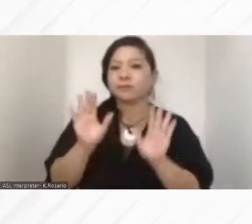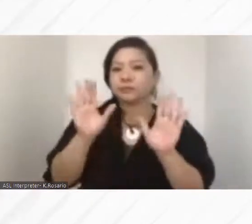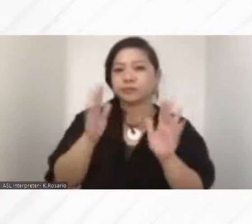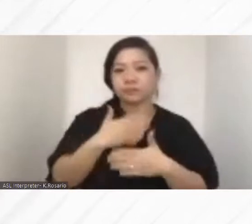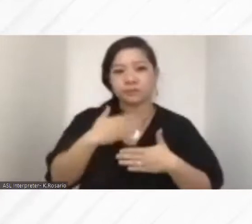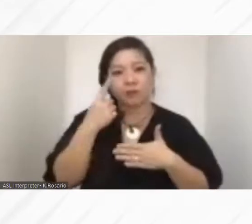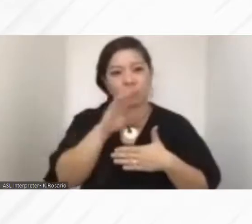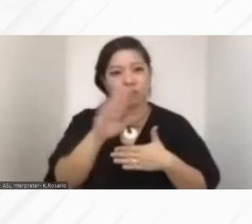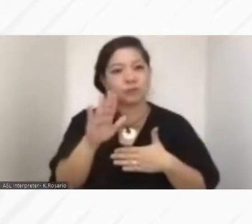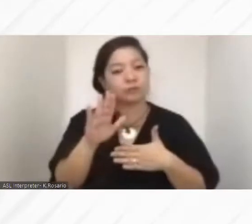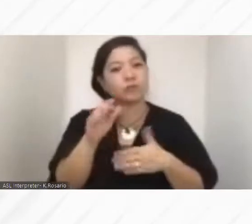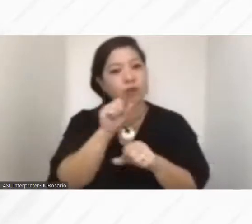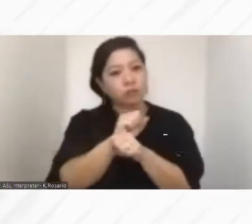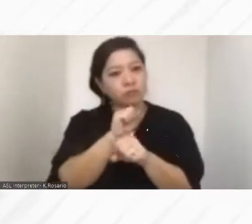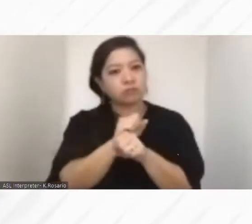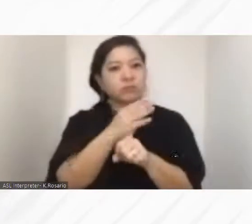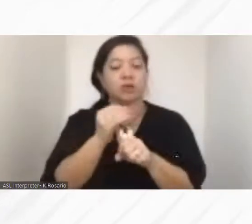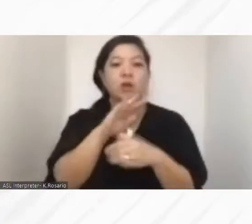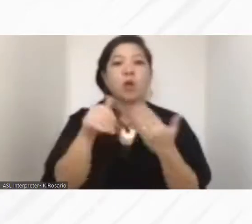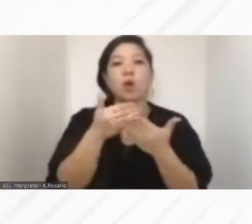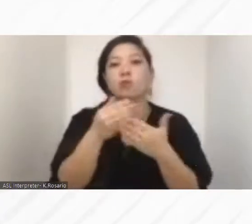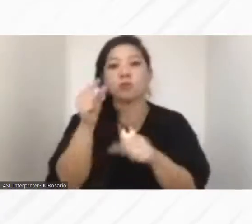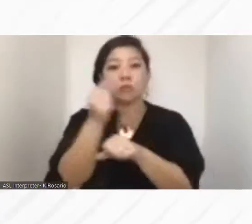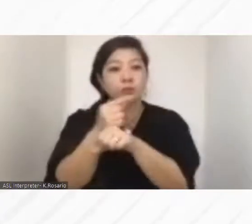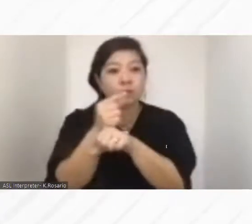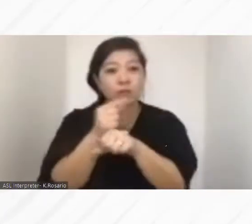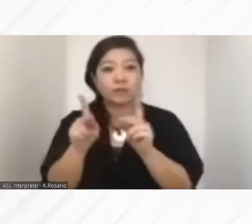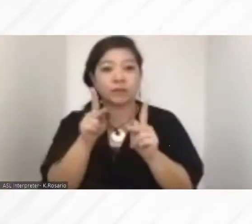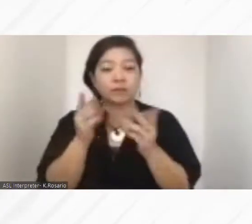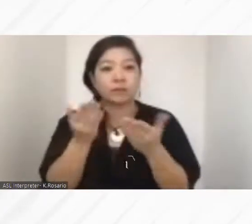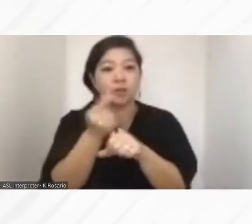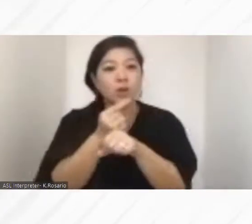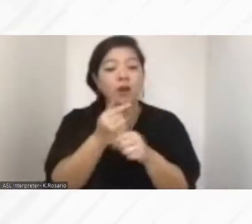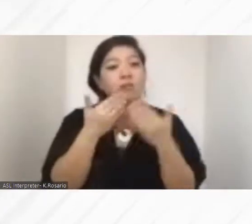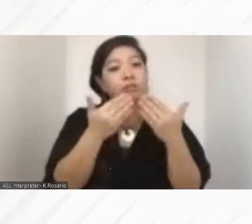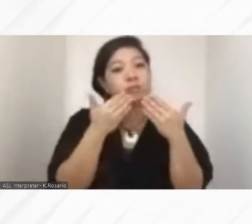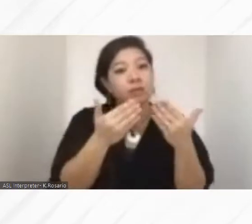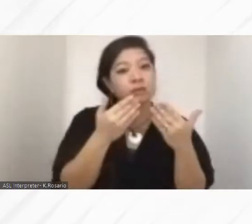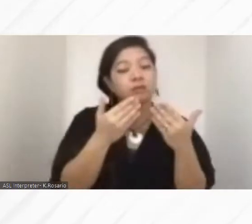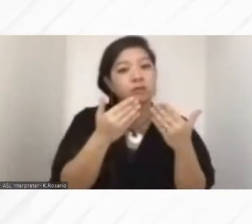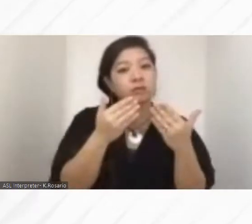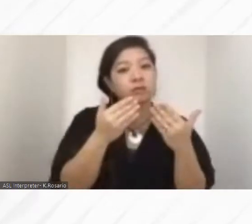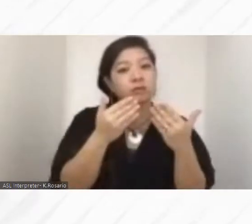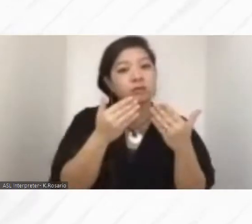your efforts. And to all Guamanians, I want to personally thank you for your efforts to combat the spread.